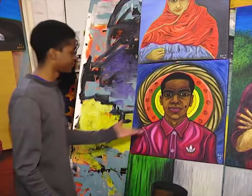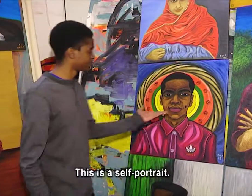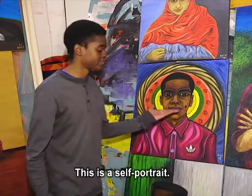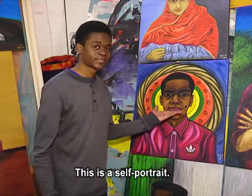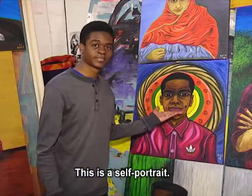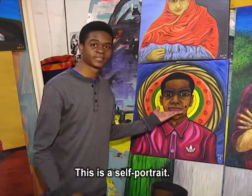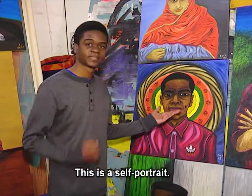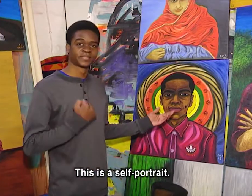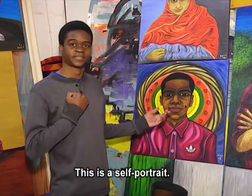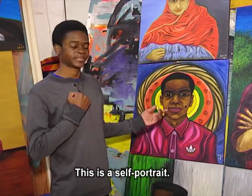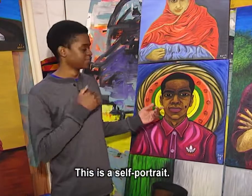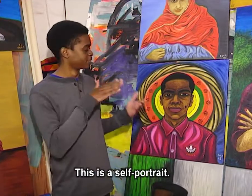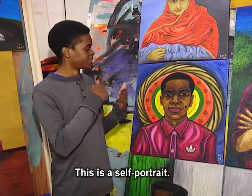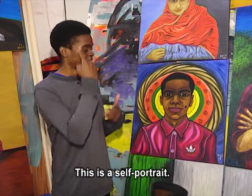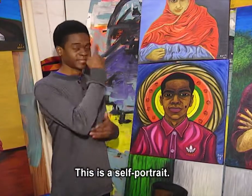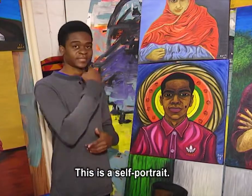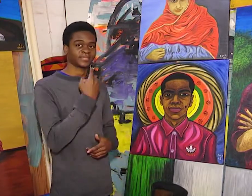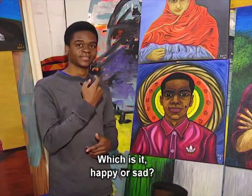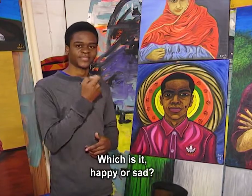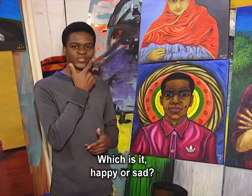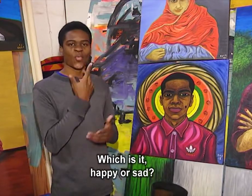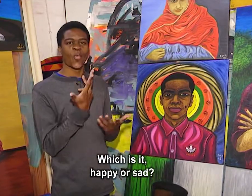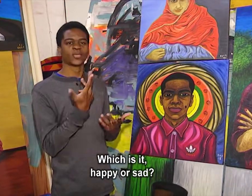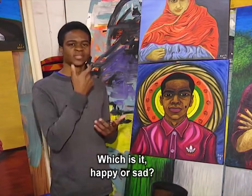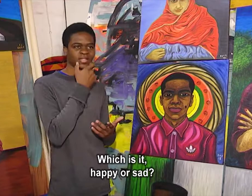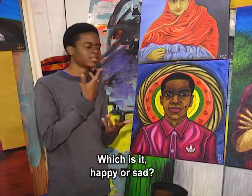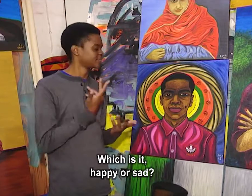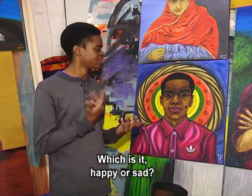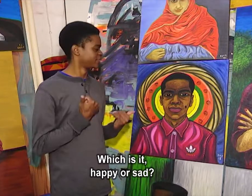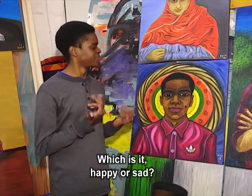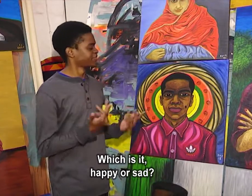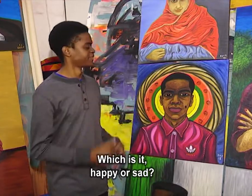This is a self-portrait. Which is it? Happy or sad?